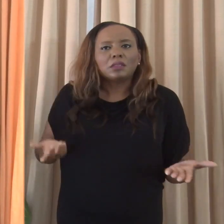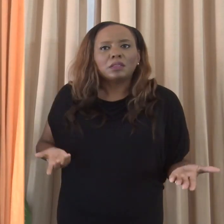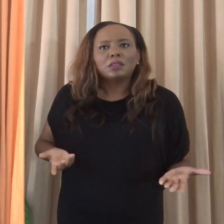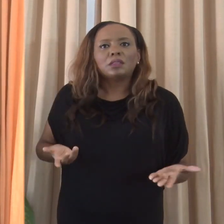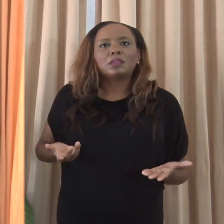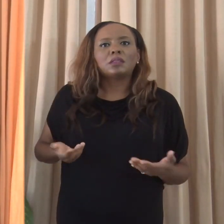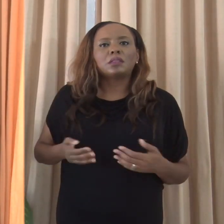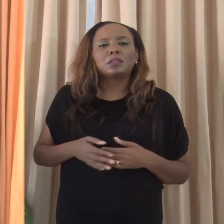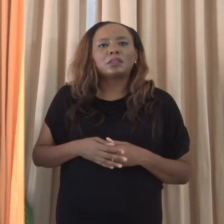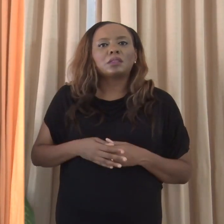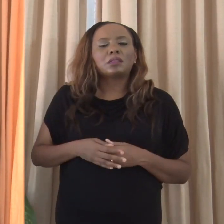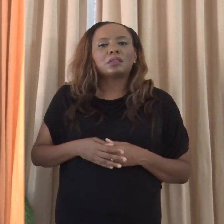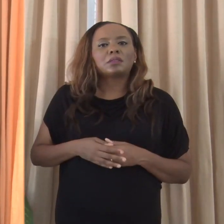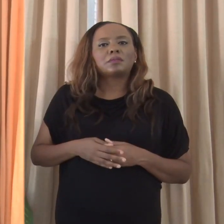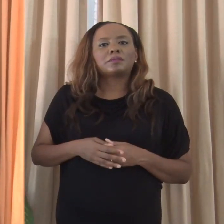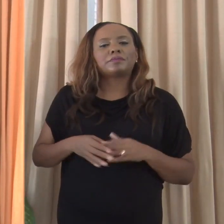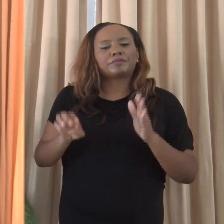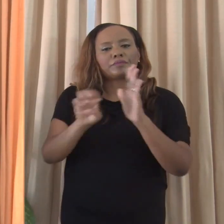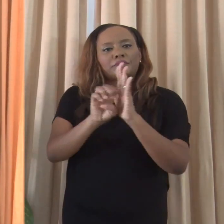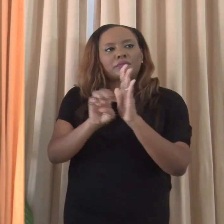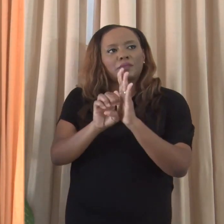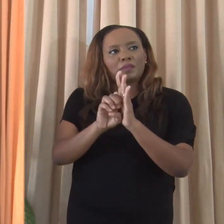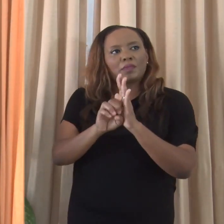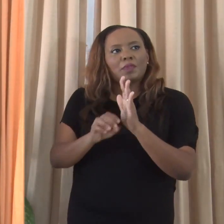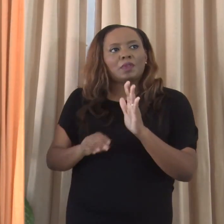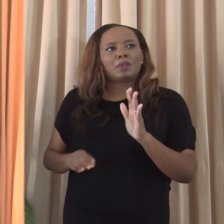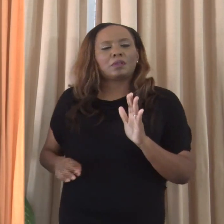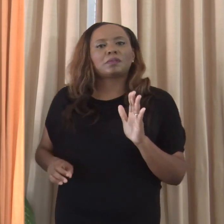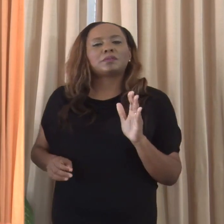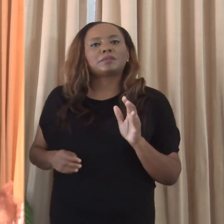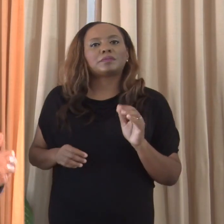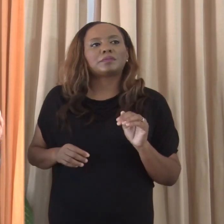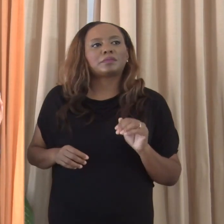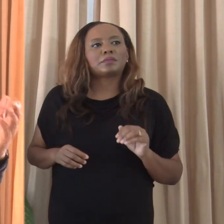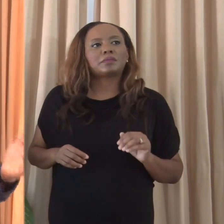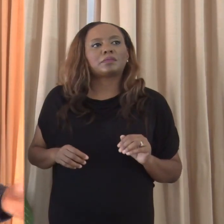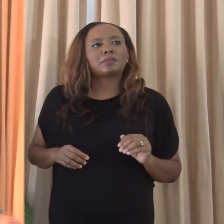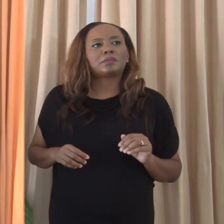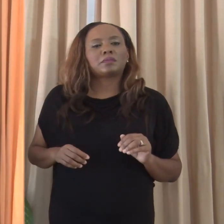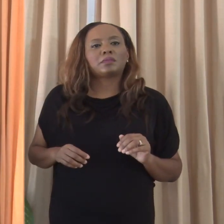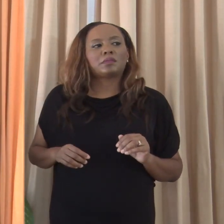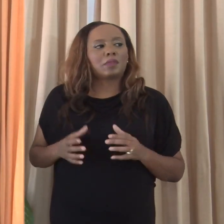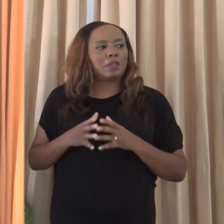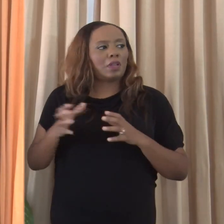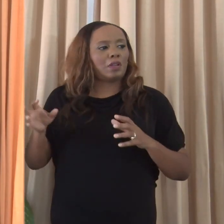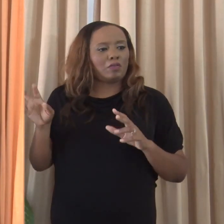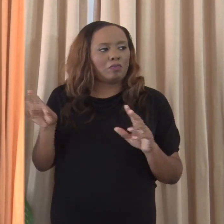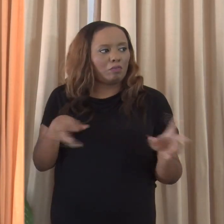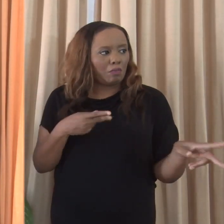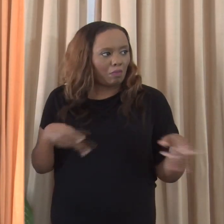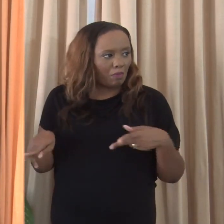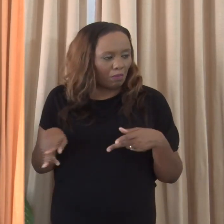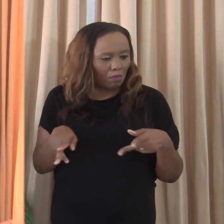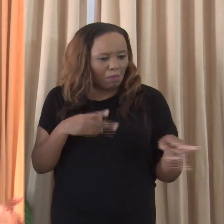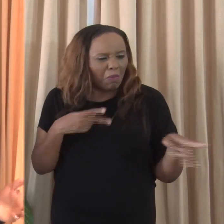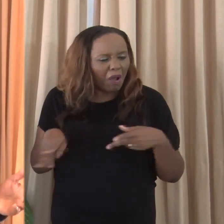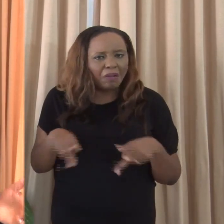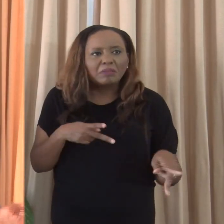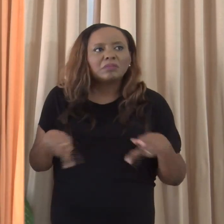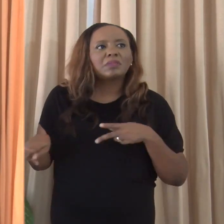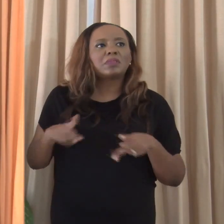I question, for example, the wisdom of holding some of the FET type activities that I gather had been